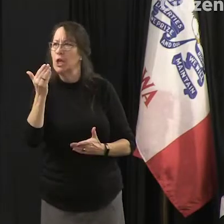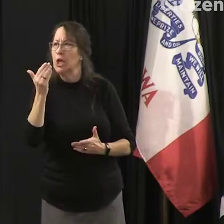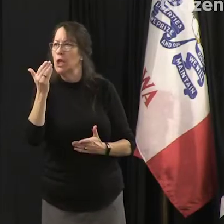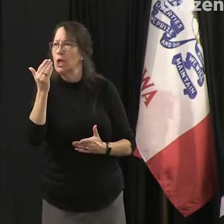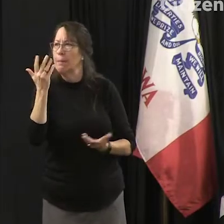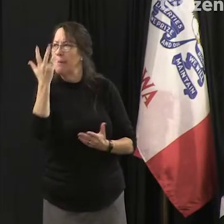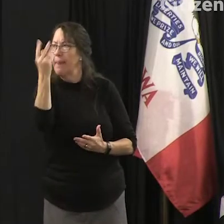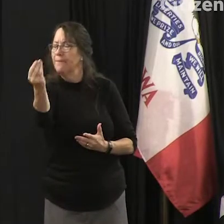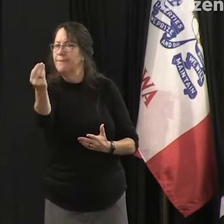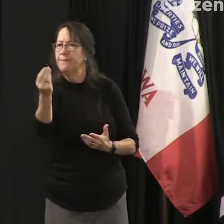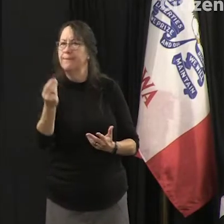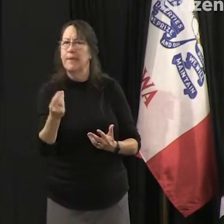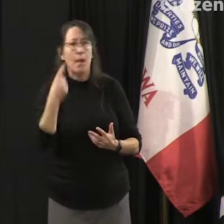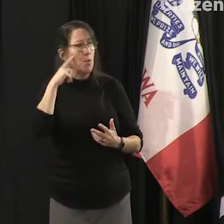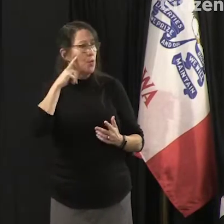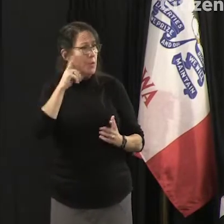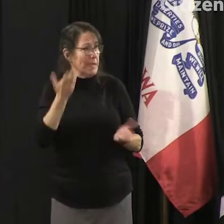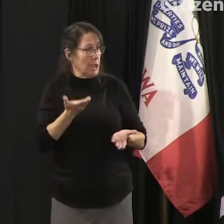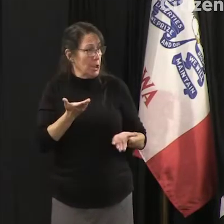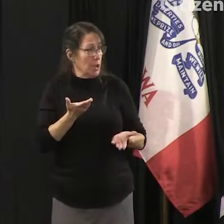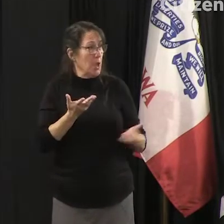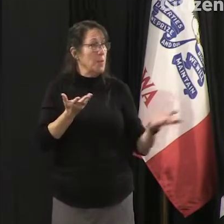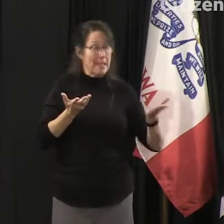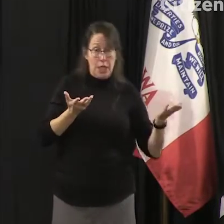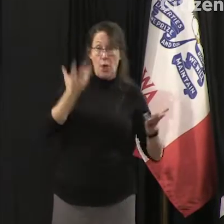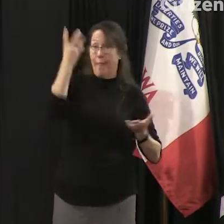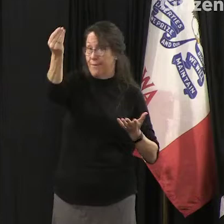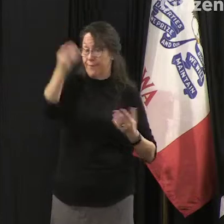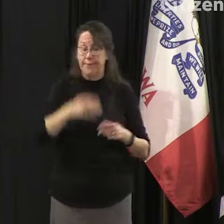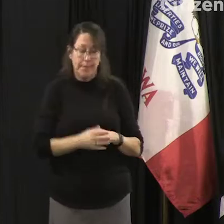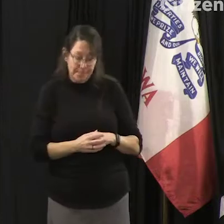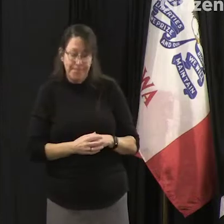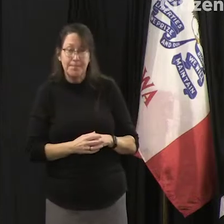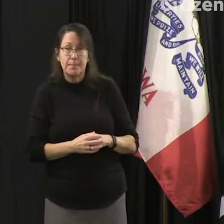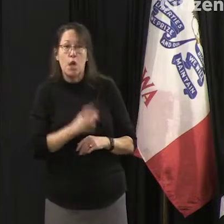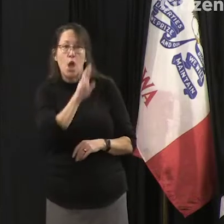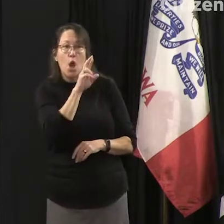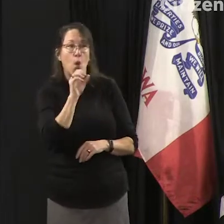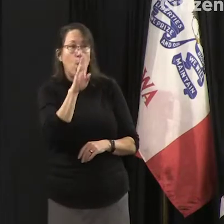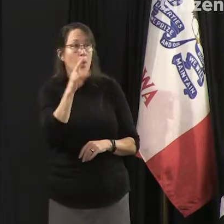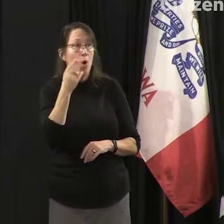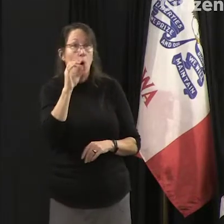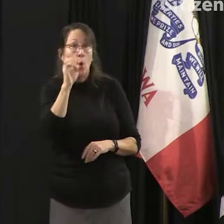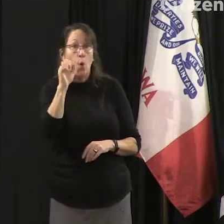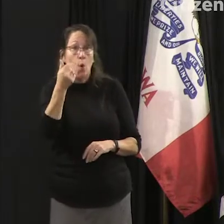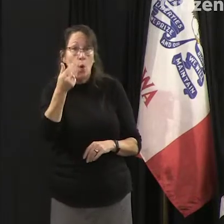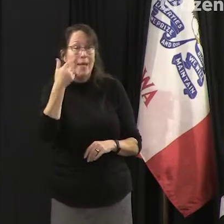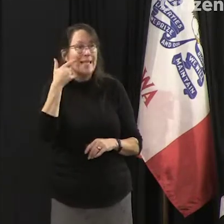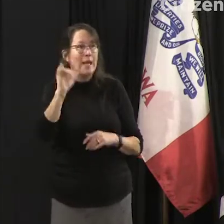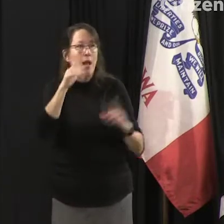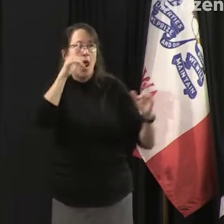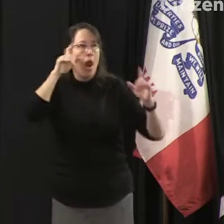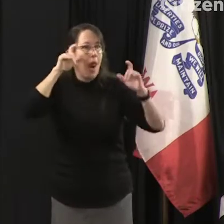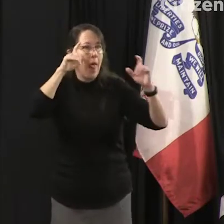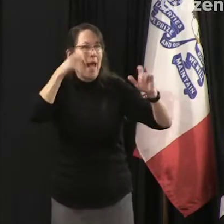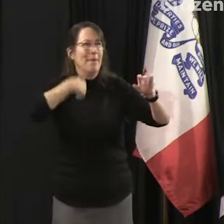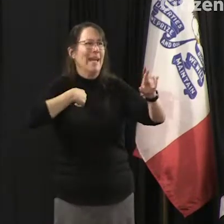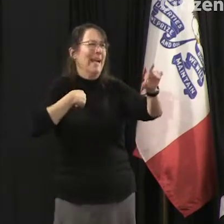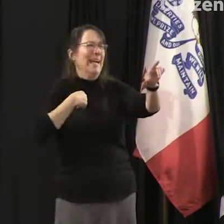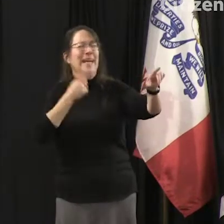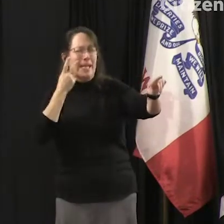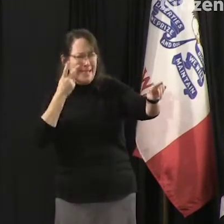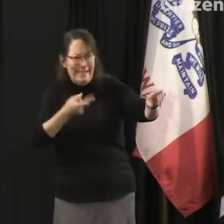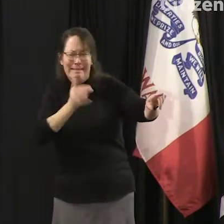didn't see him, but someone said he was here. Maybe he was here and gone. Rob Hogue is here. I know because he's been taking pictures of me back